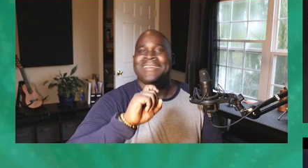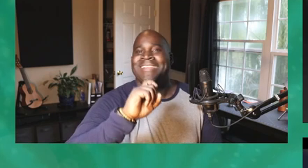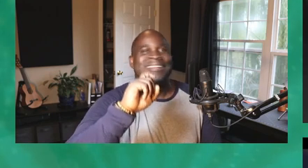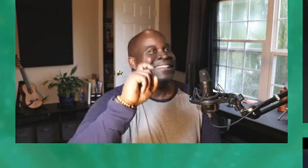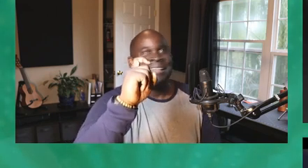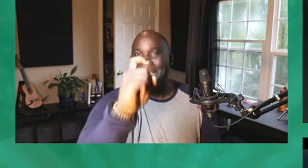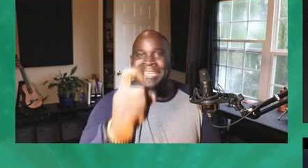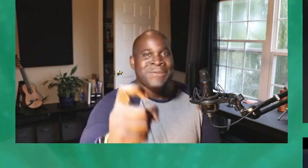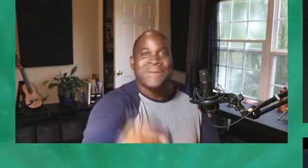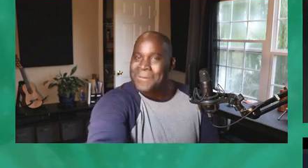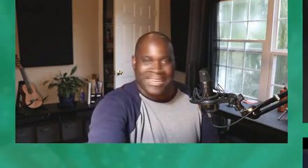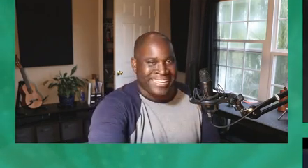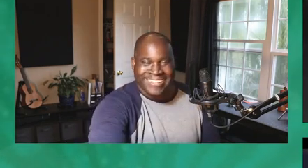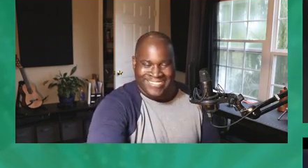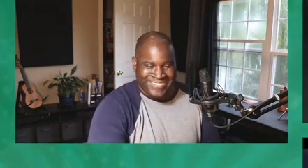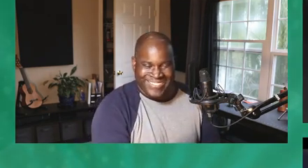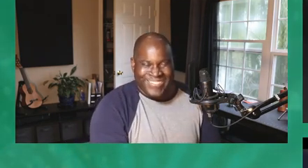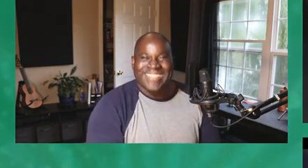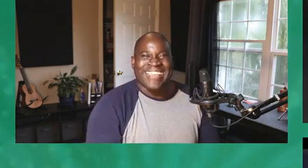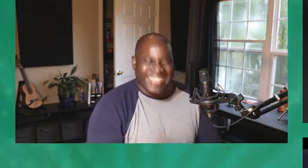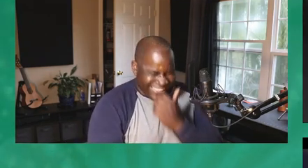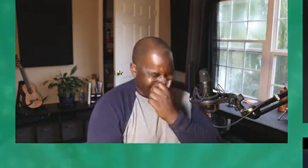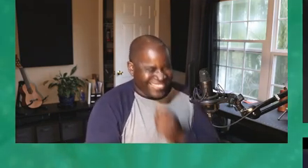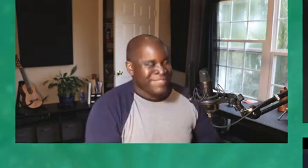don't need, you don't need,